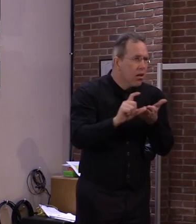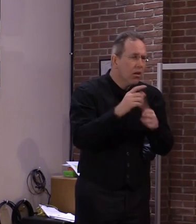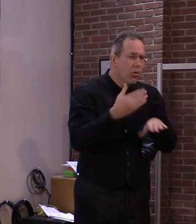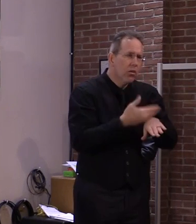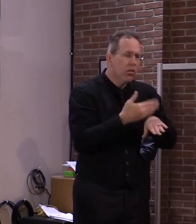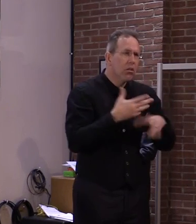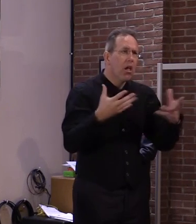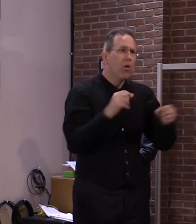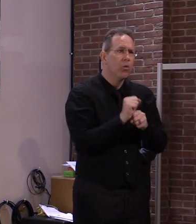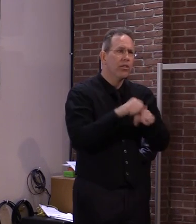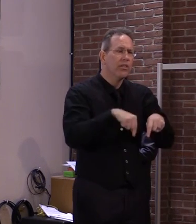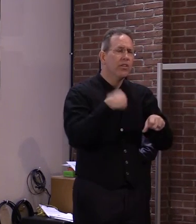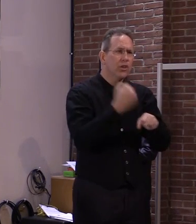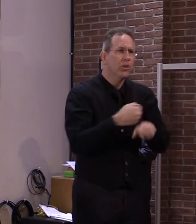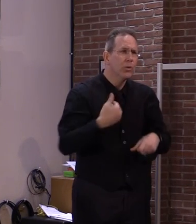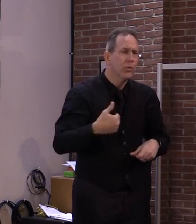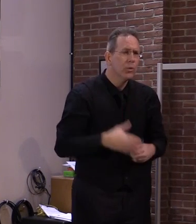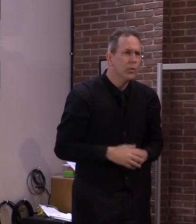great. Thank you very much.